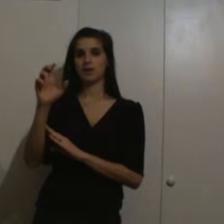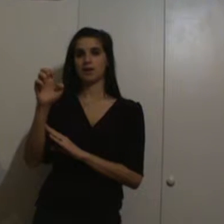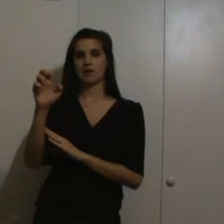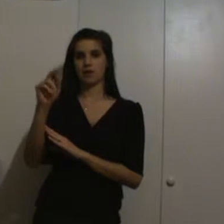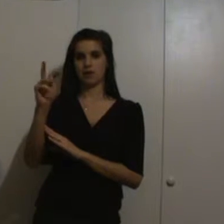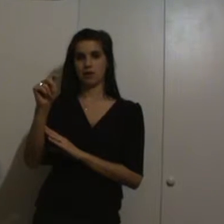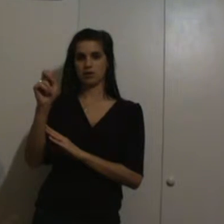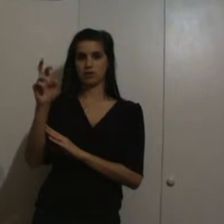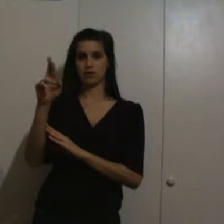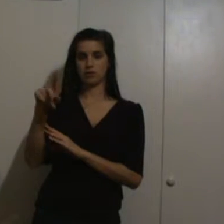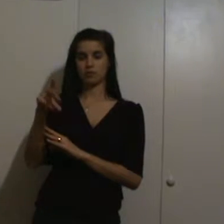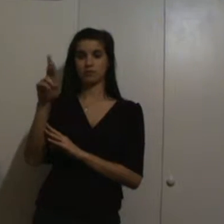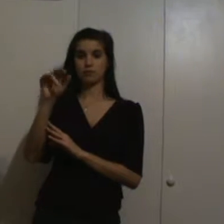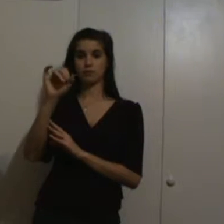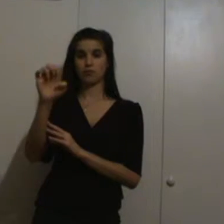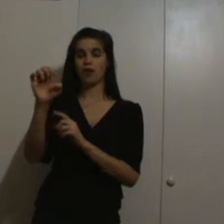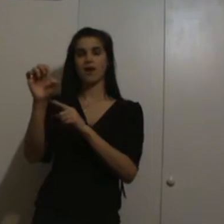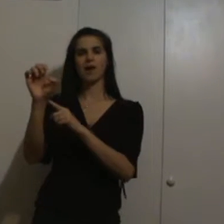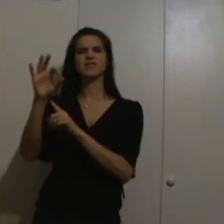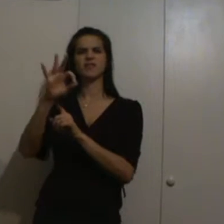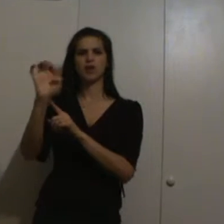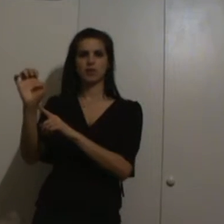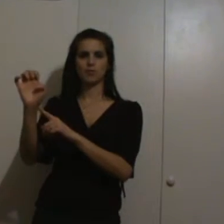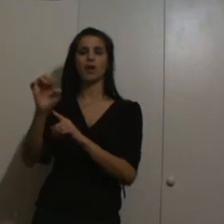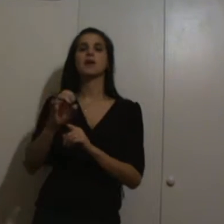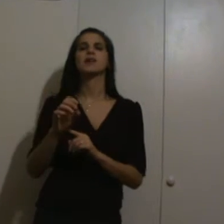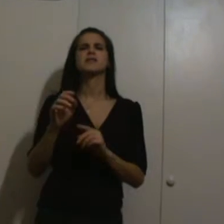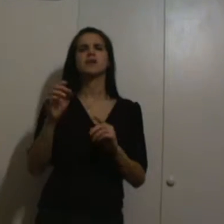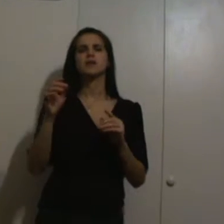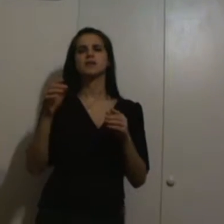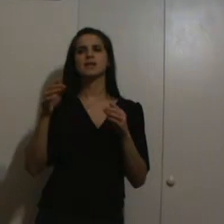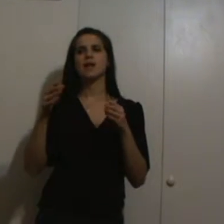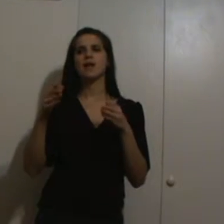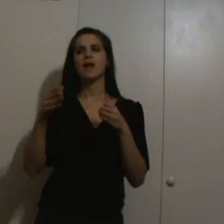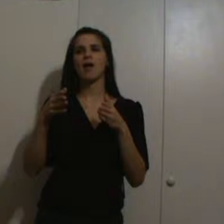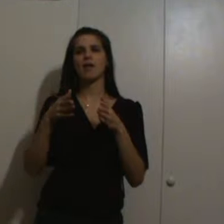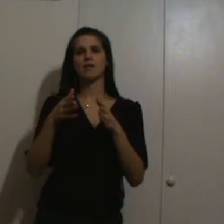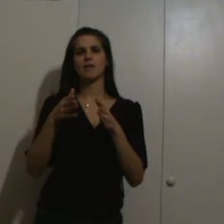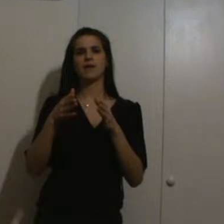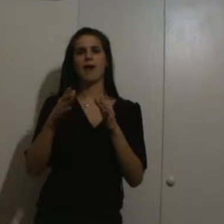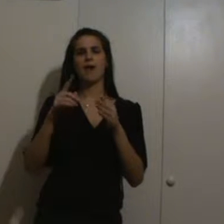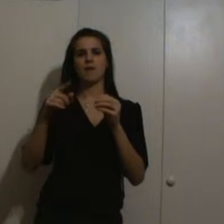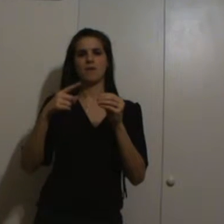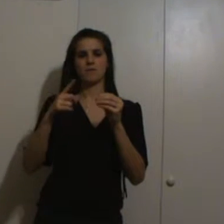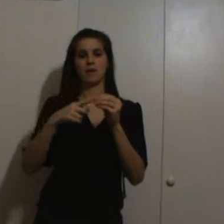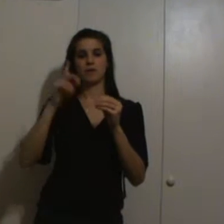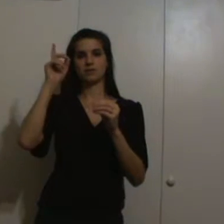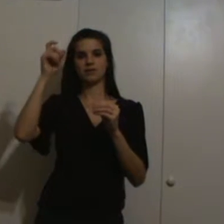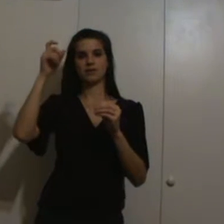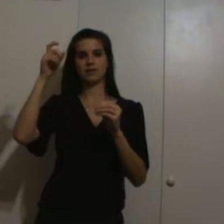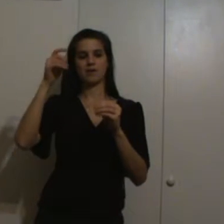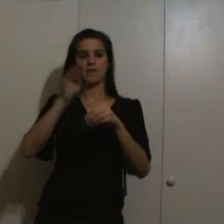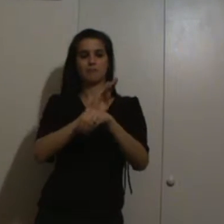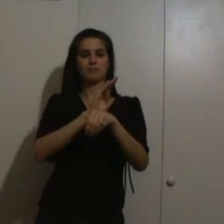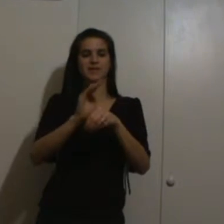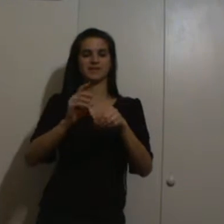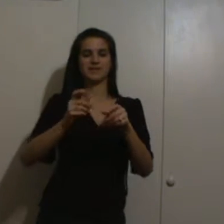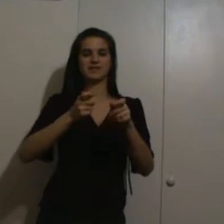without any type of intervention from government. Now we know that that doesn't exist in its pure form, and there's always